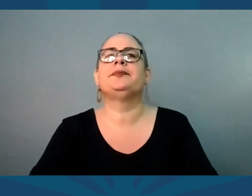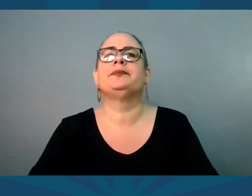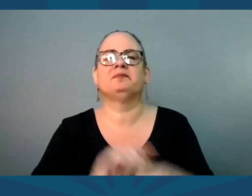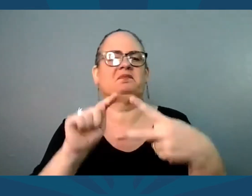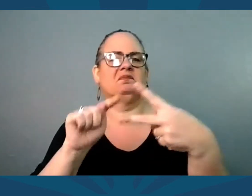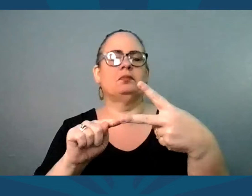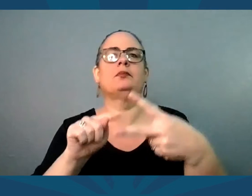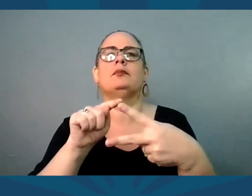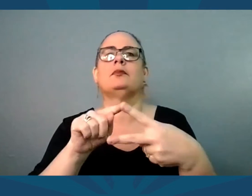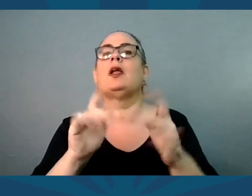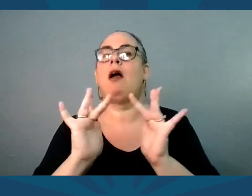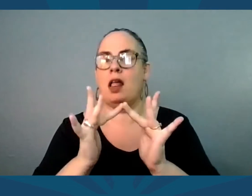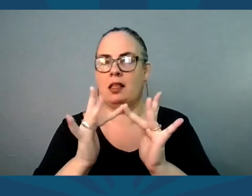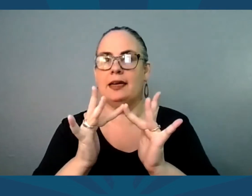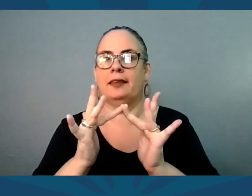Ways to register.